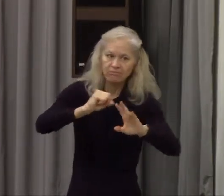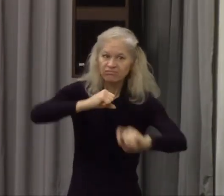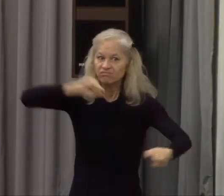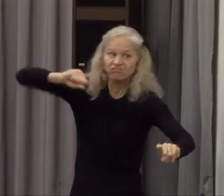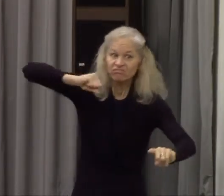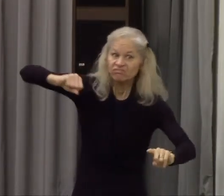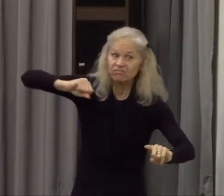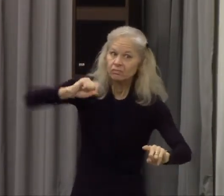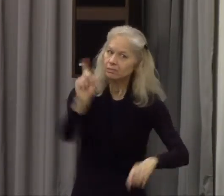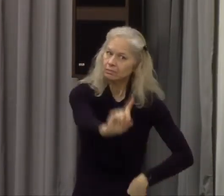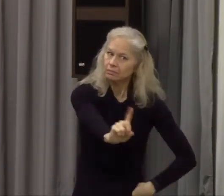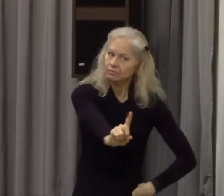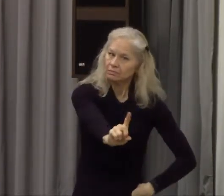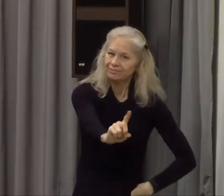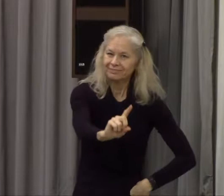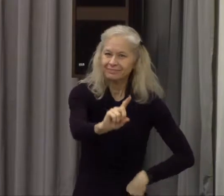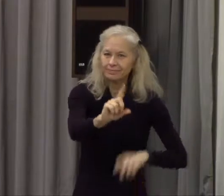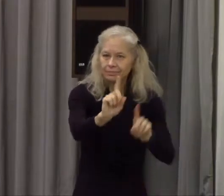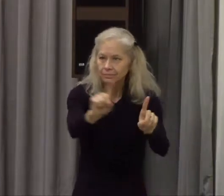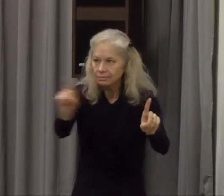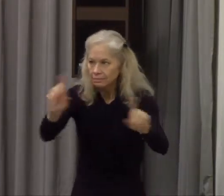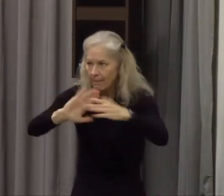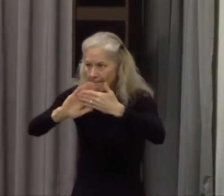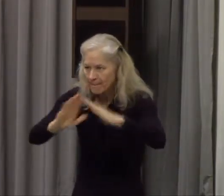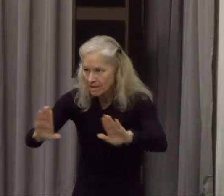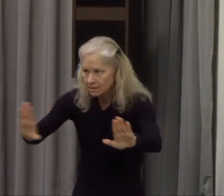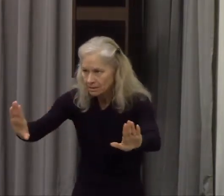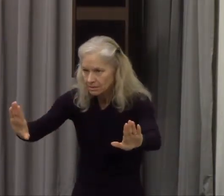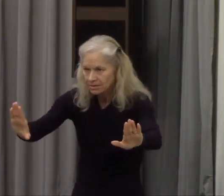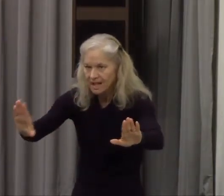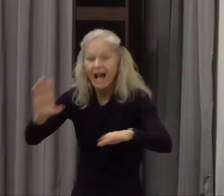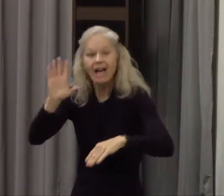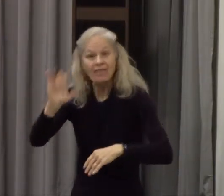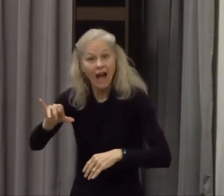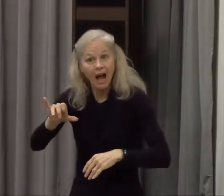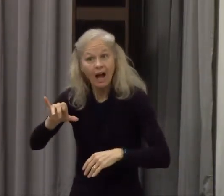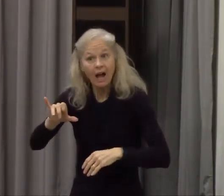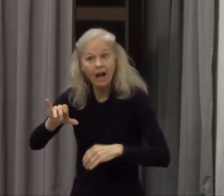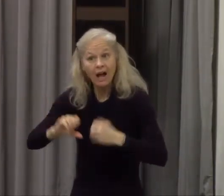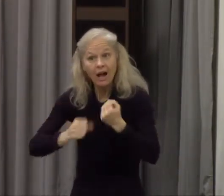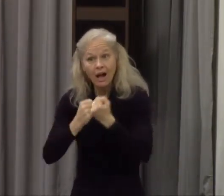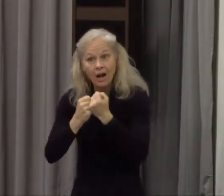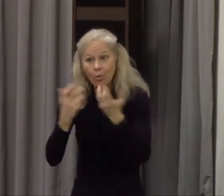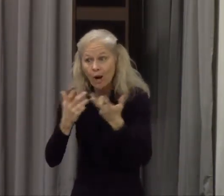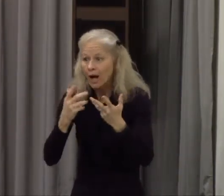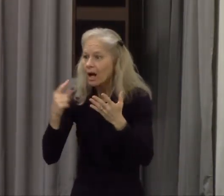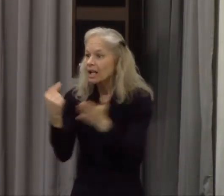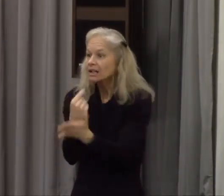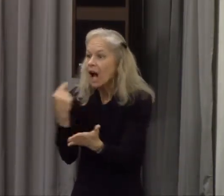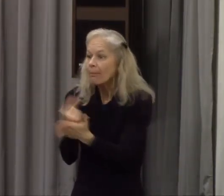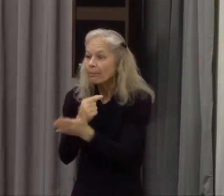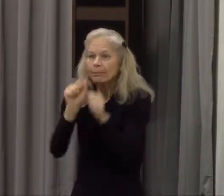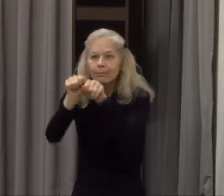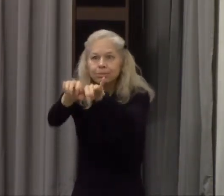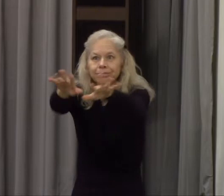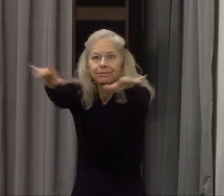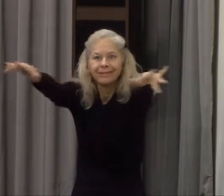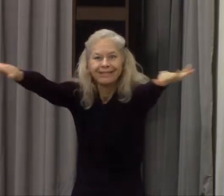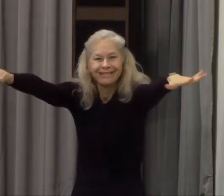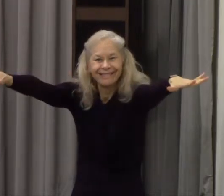the perfecters of crucifixion. You don't find that much in history before that. The Romans. And God